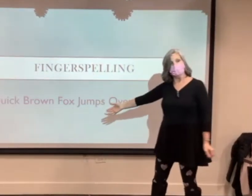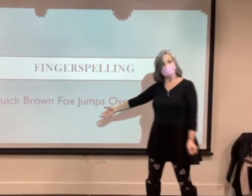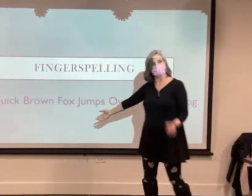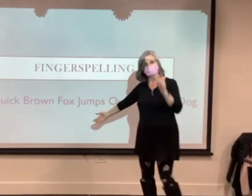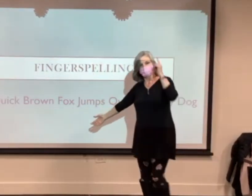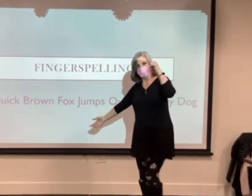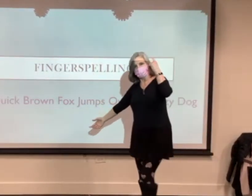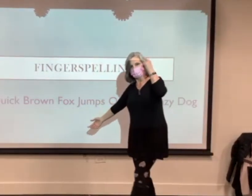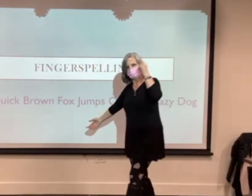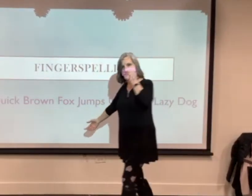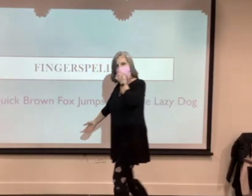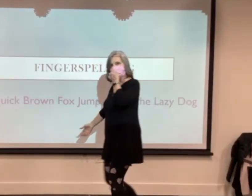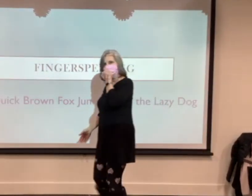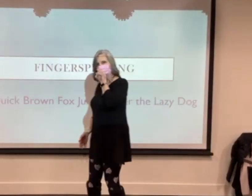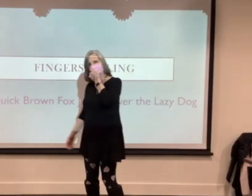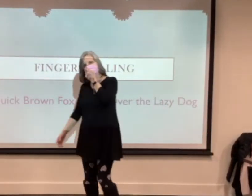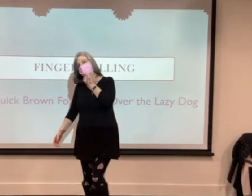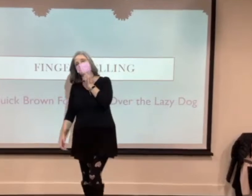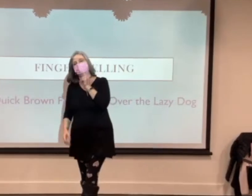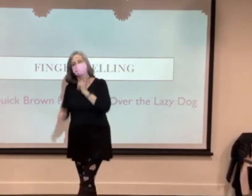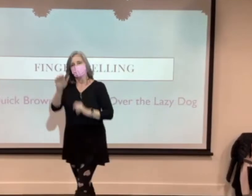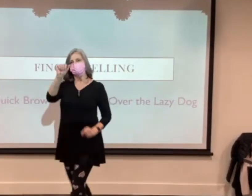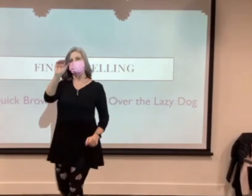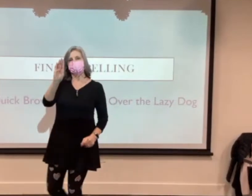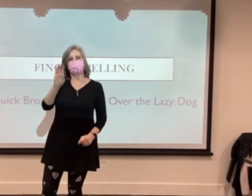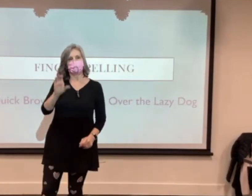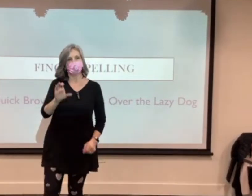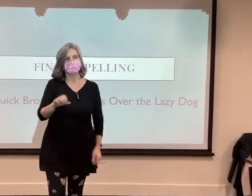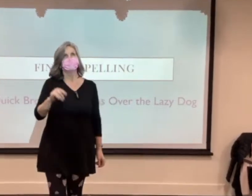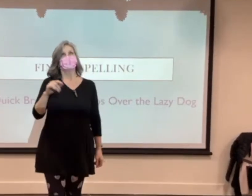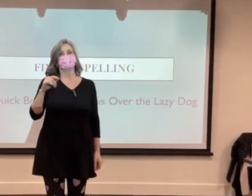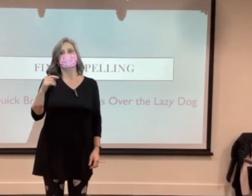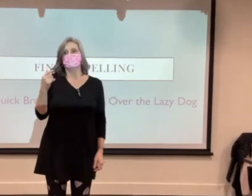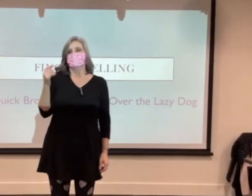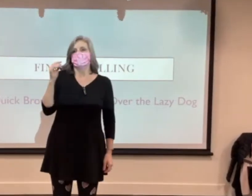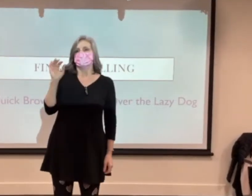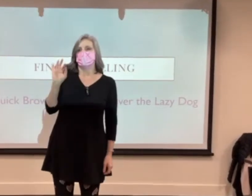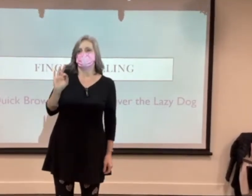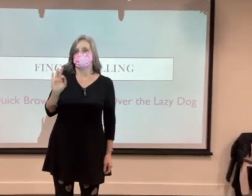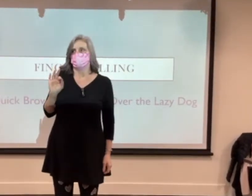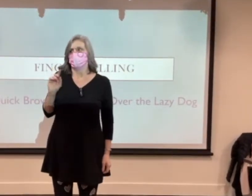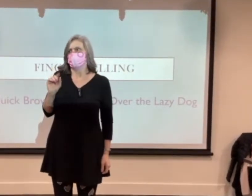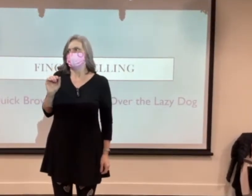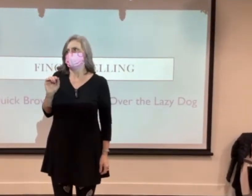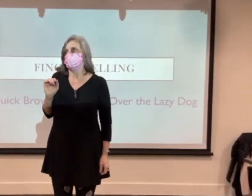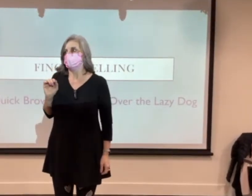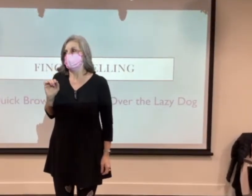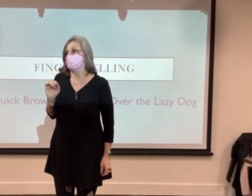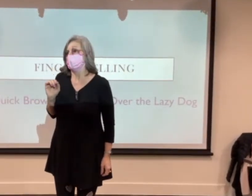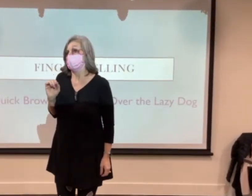you have to find them in your brain, right? So you ever see a kid doing ABC order? They have to, where does F fit in? A, B, C, D, E, F.